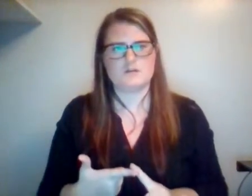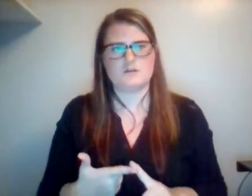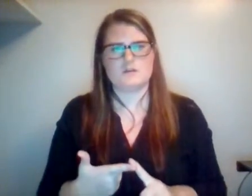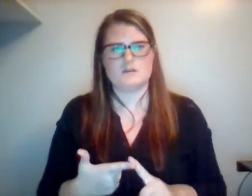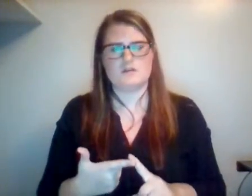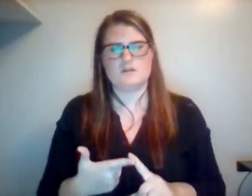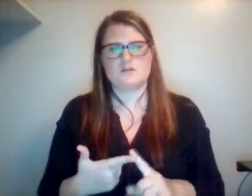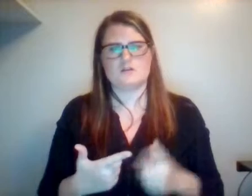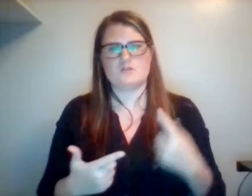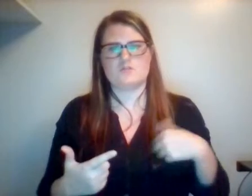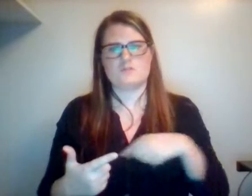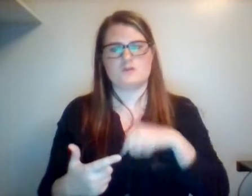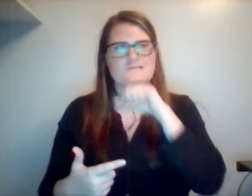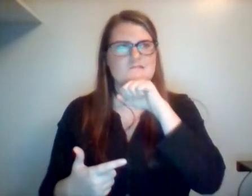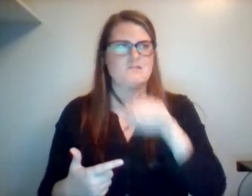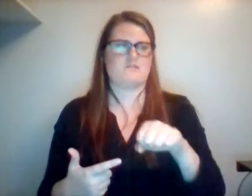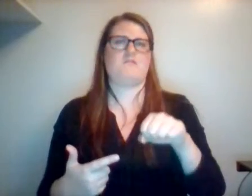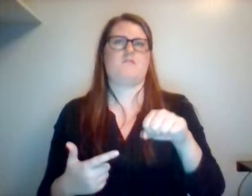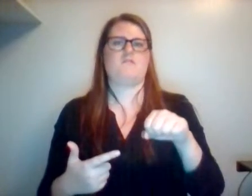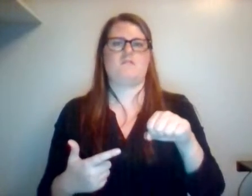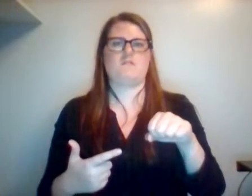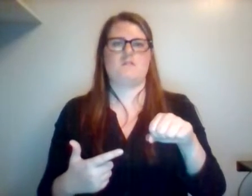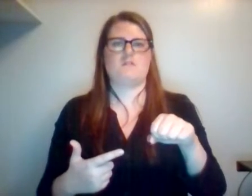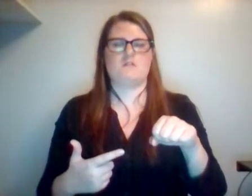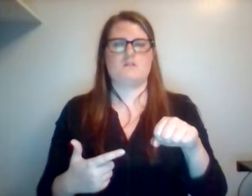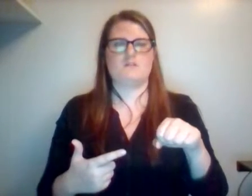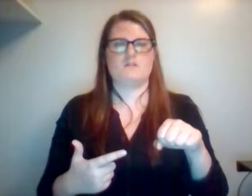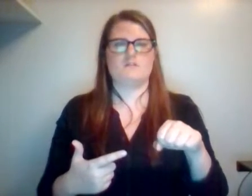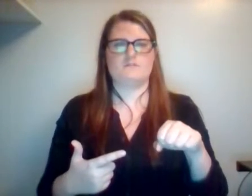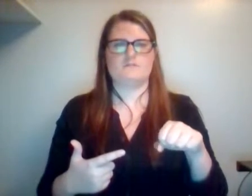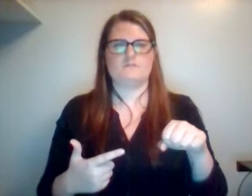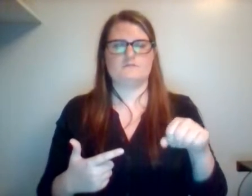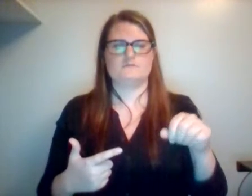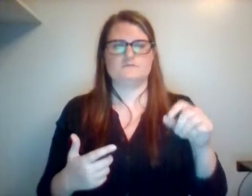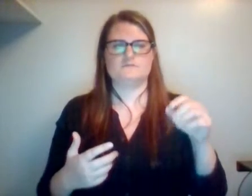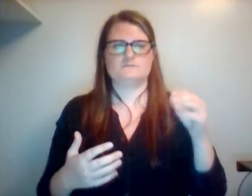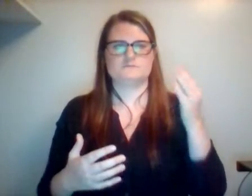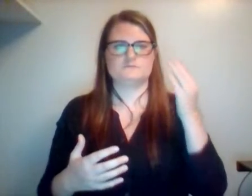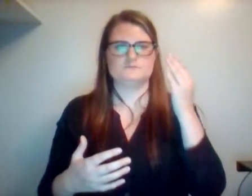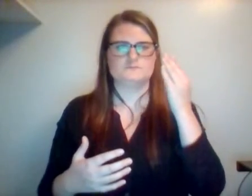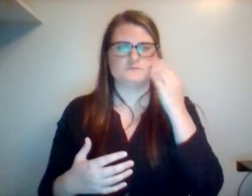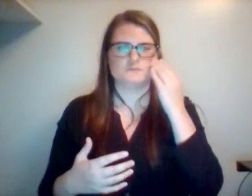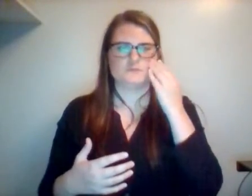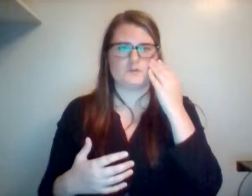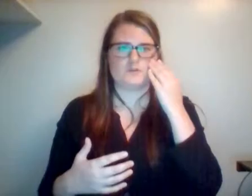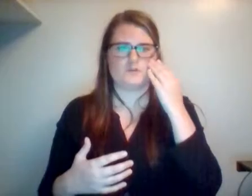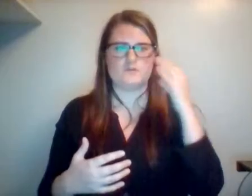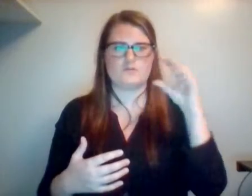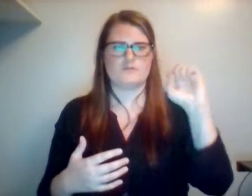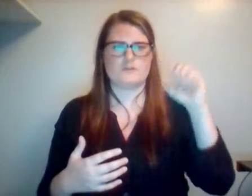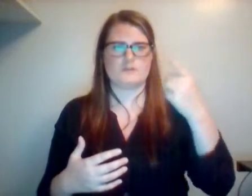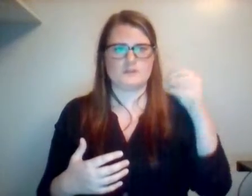our candy for ego hunger. Our candy phone for ego hunger. What have people said